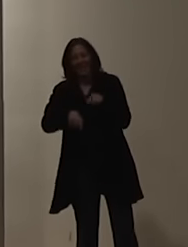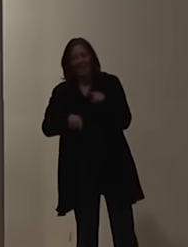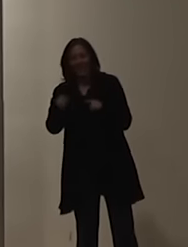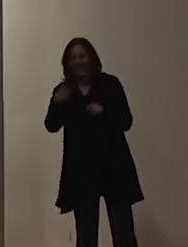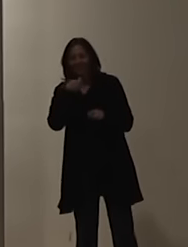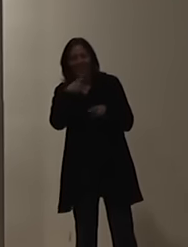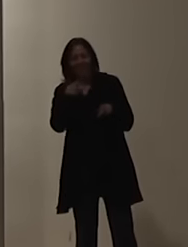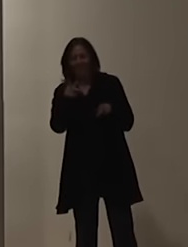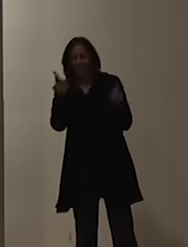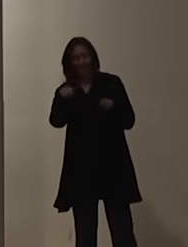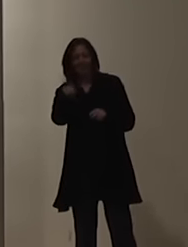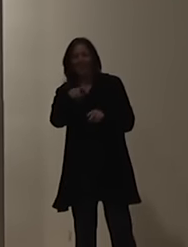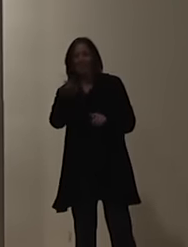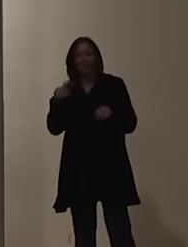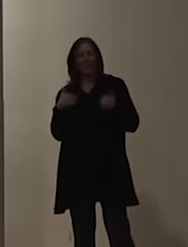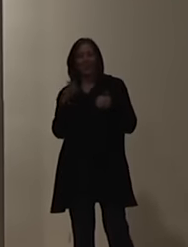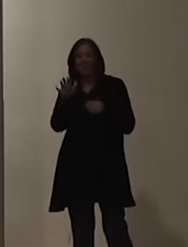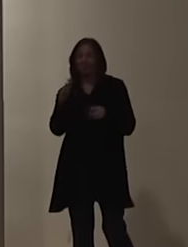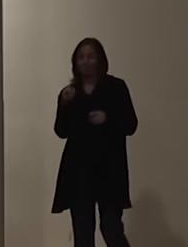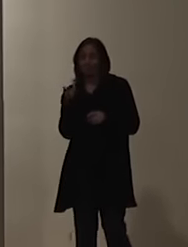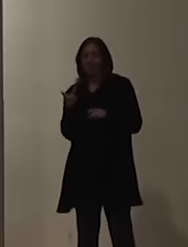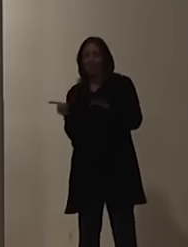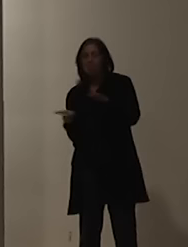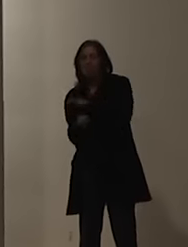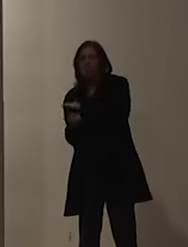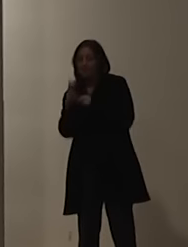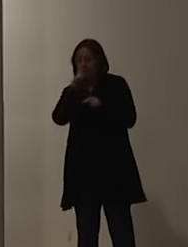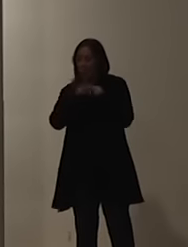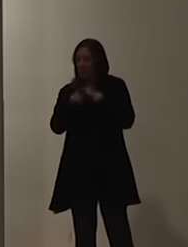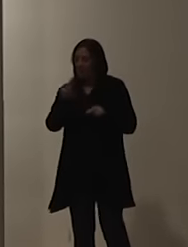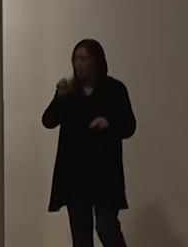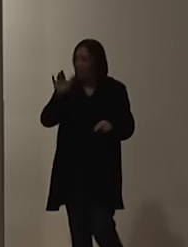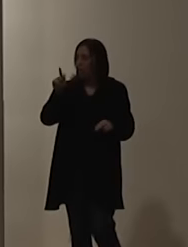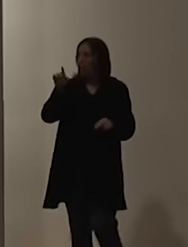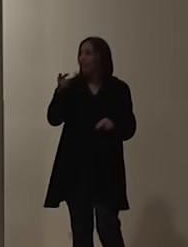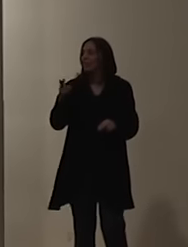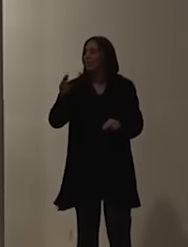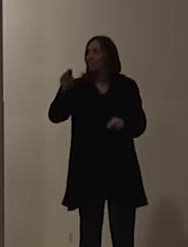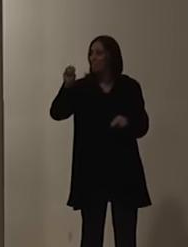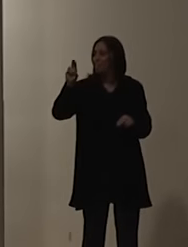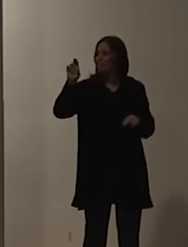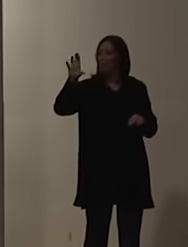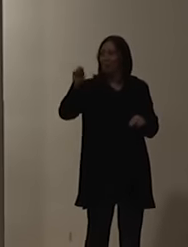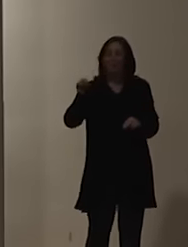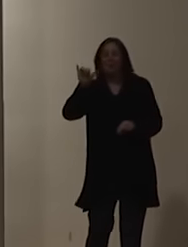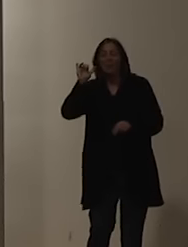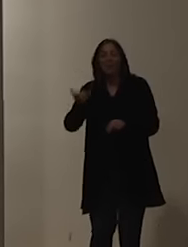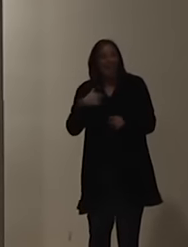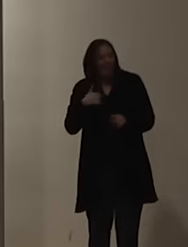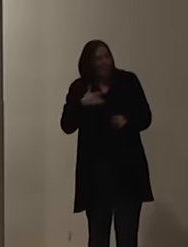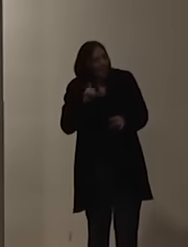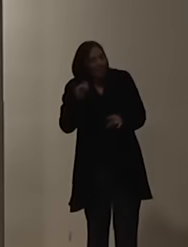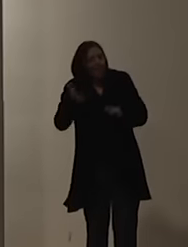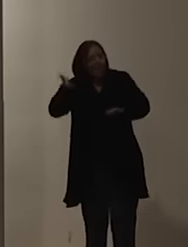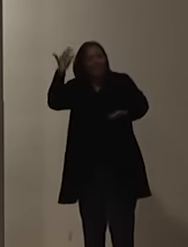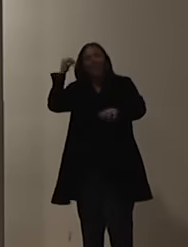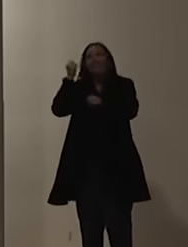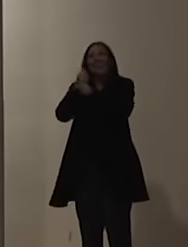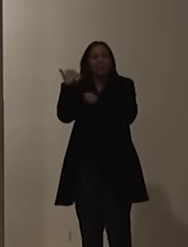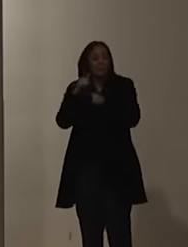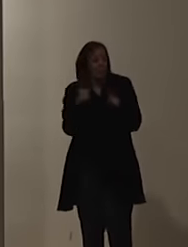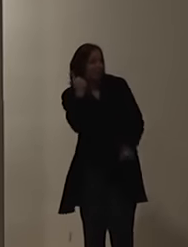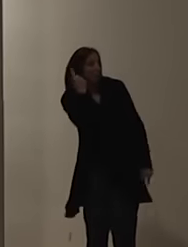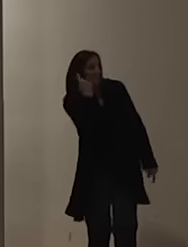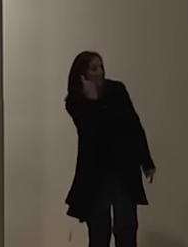you know, I didn't, this seems like 10 years ago, you know, a year and a week ago, right? So I stayed there